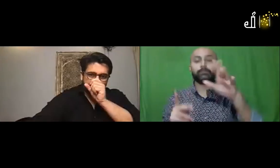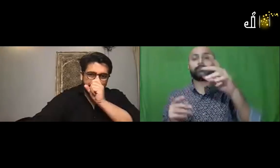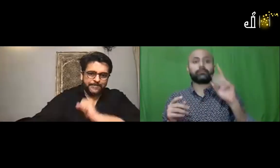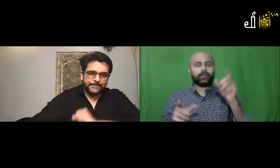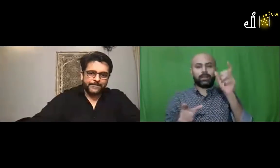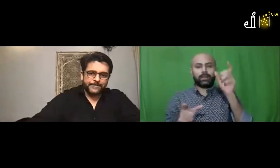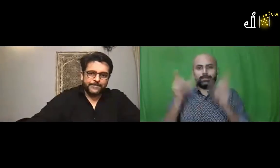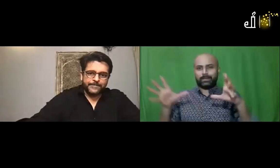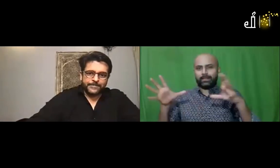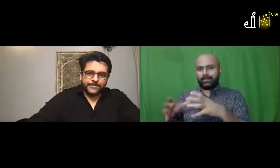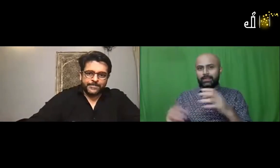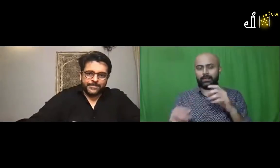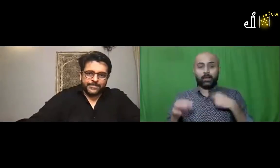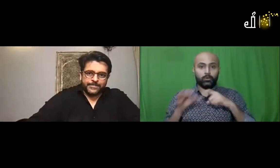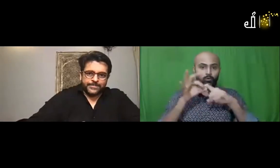begin now.